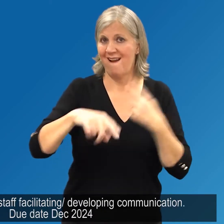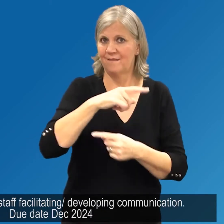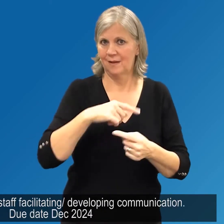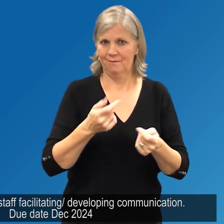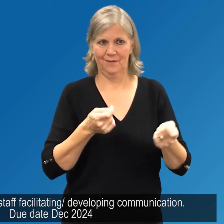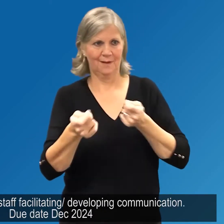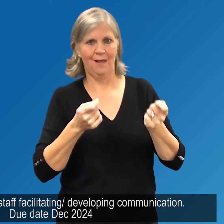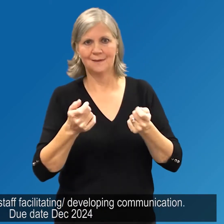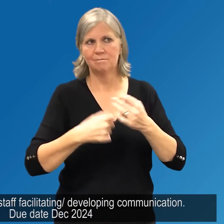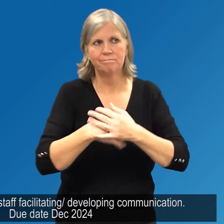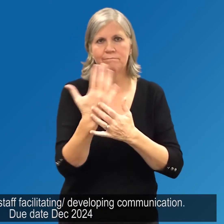facilitating/developing communications.